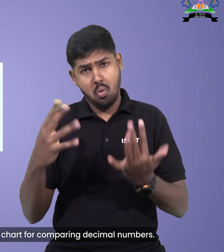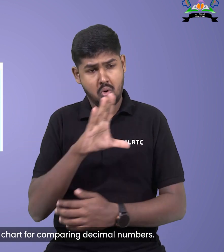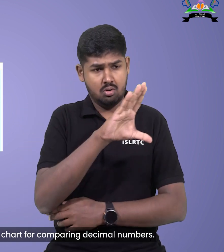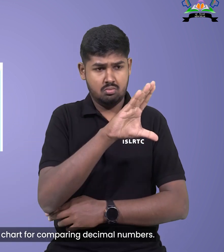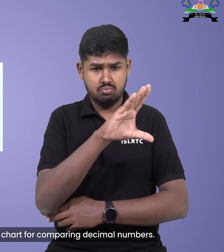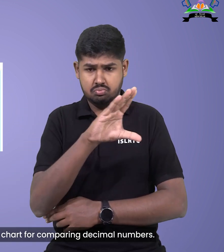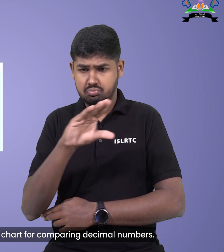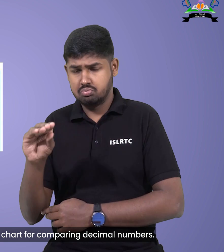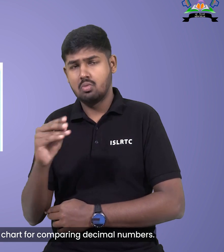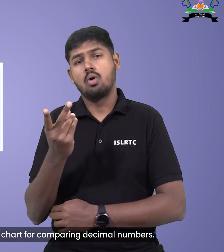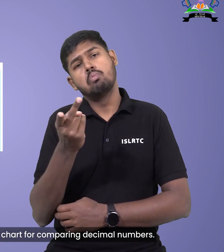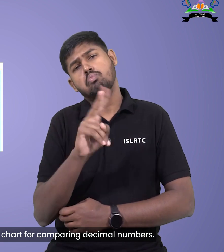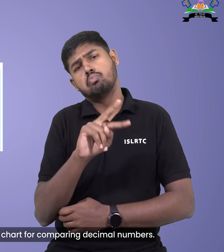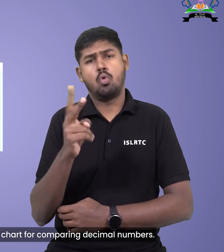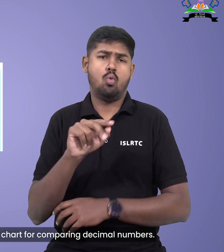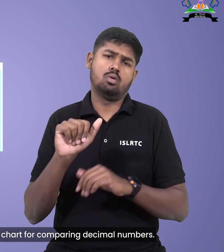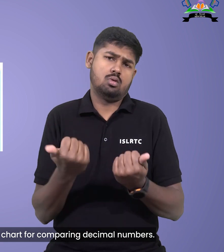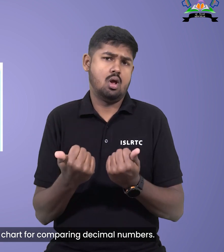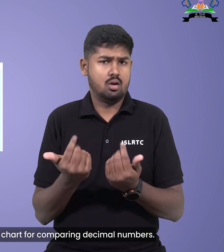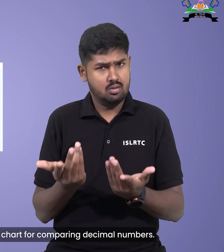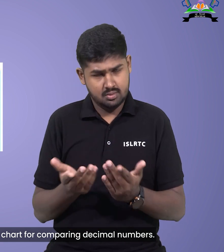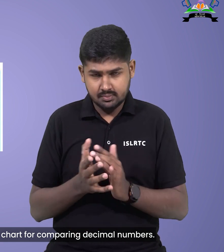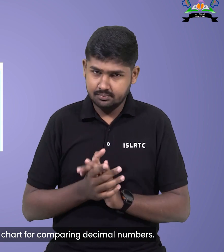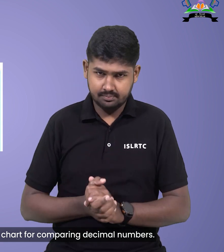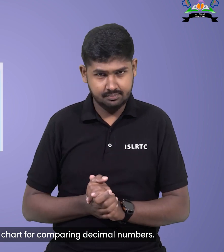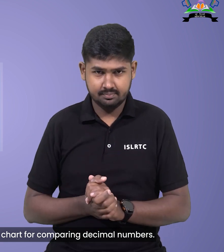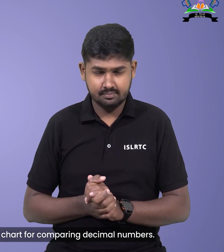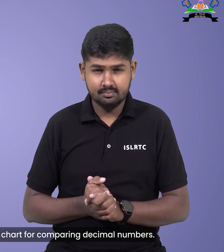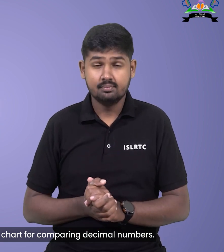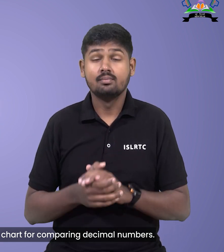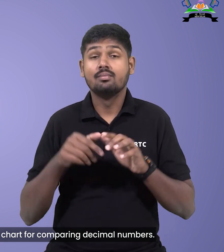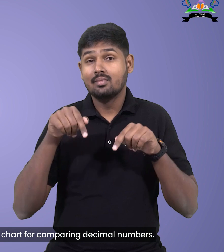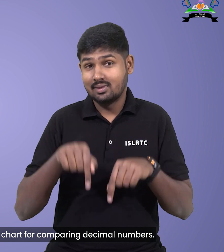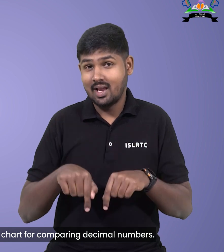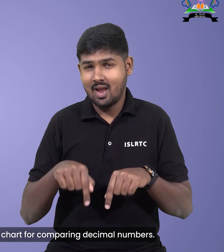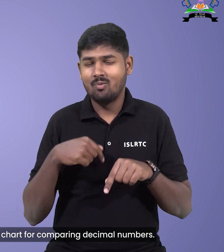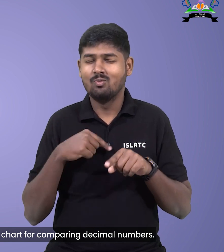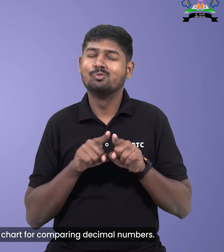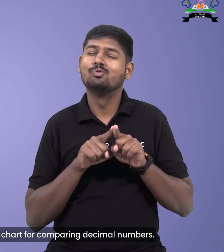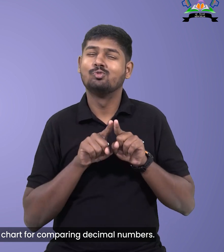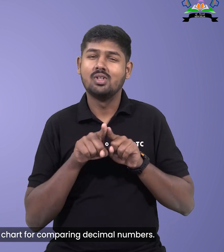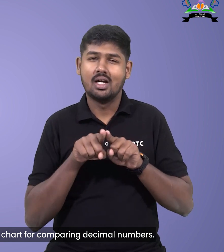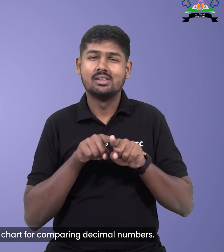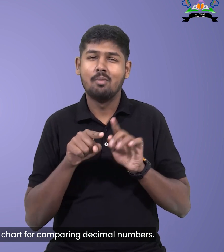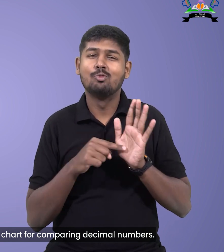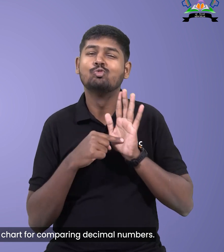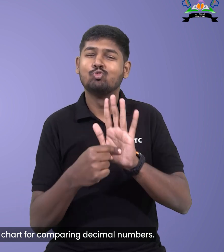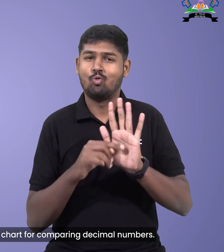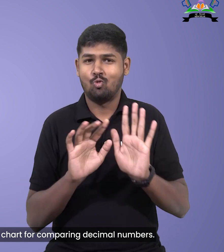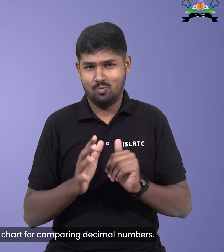Let us look at an example using a place value chart for comparing decimal numbers.